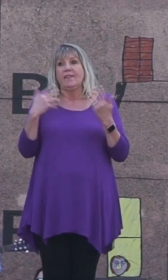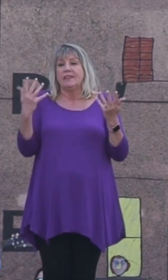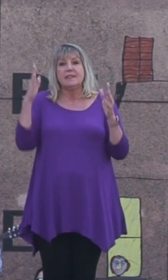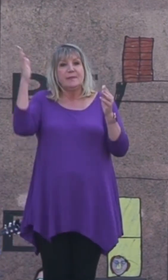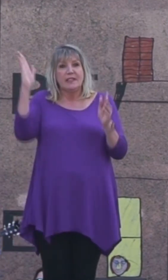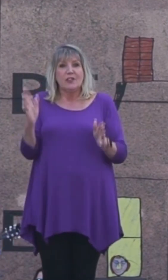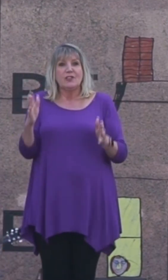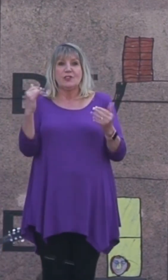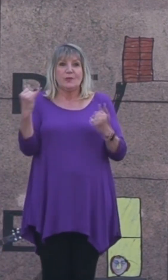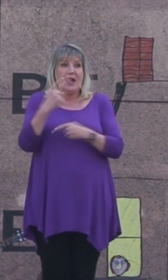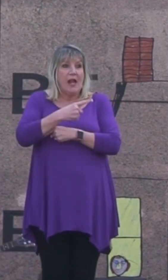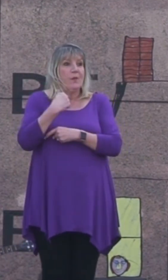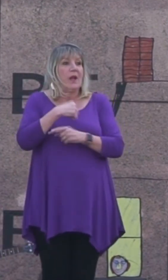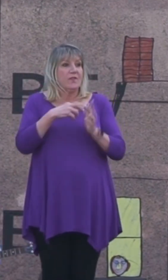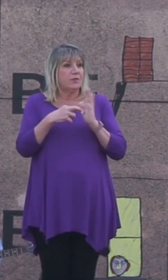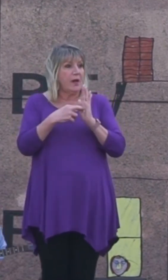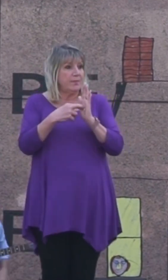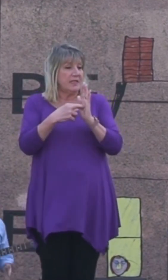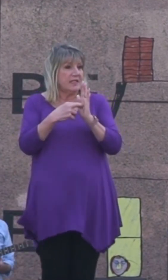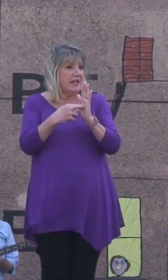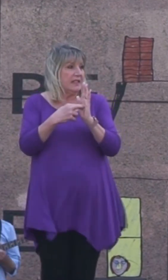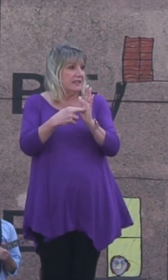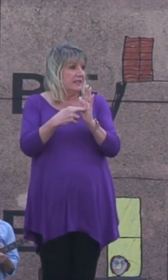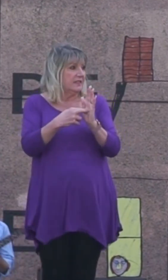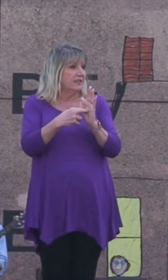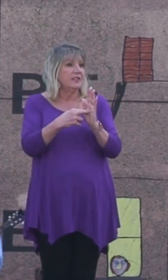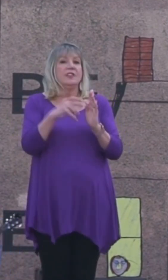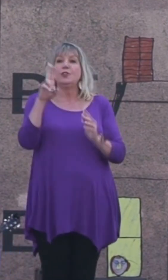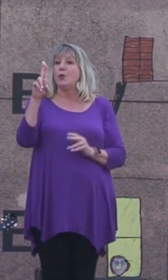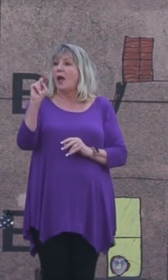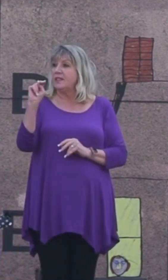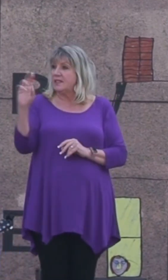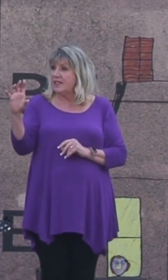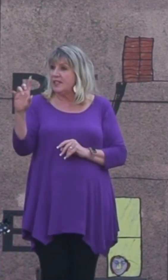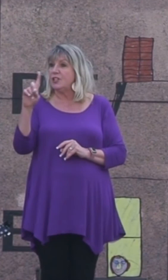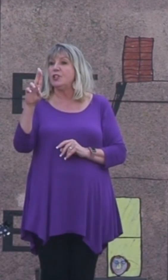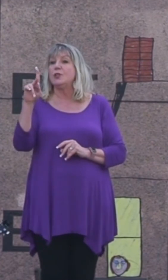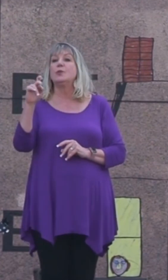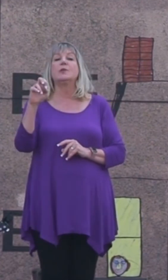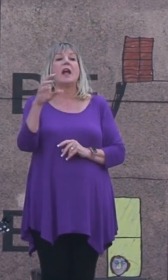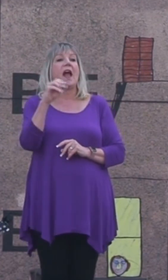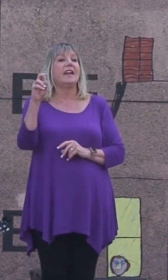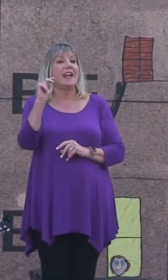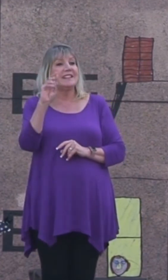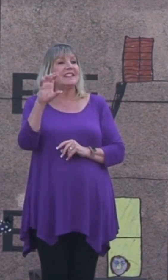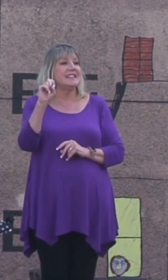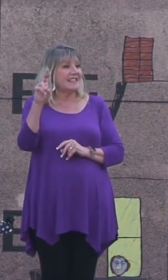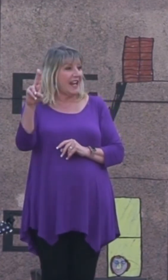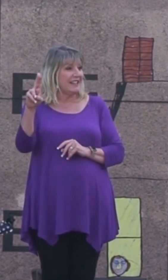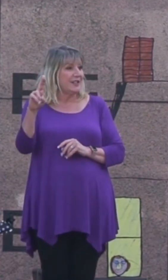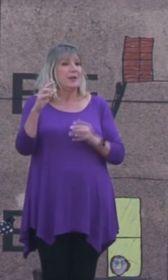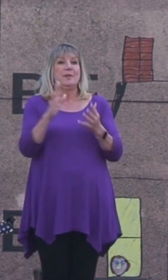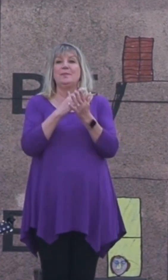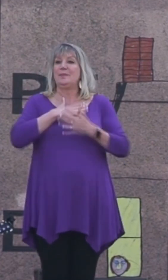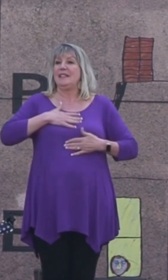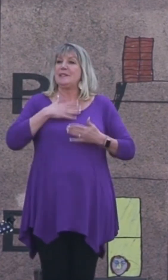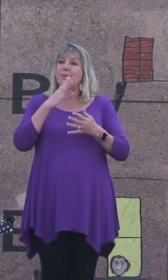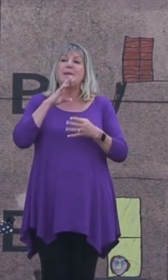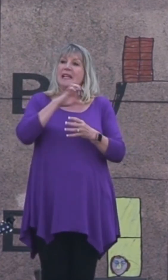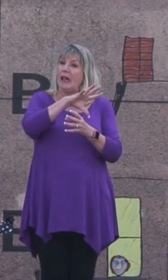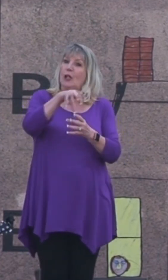speakers today. We have we're representing UNC, Duke, and NC State. We've tried to be